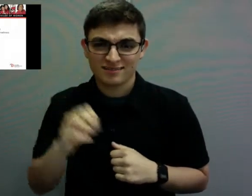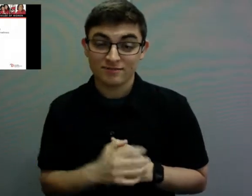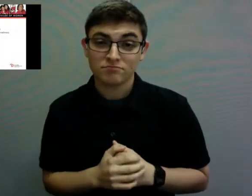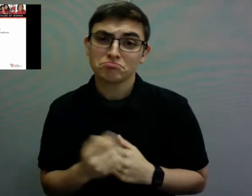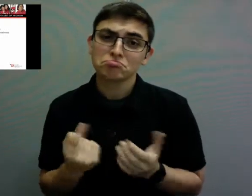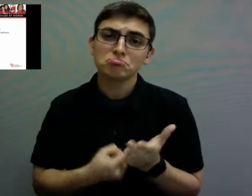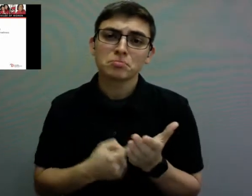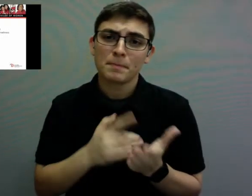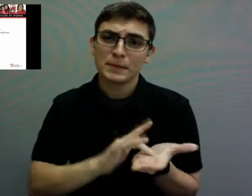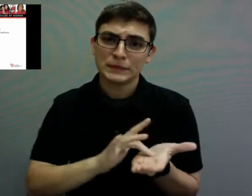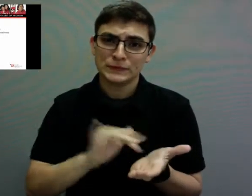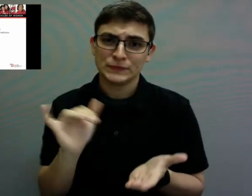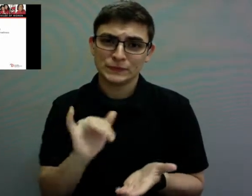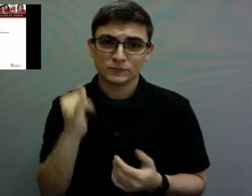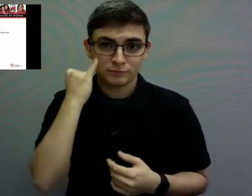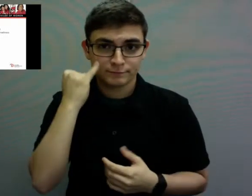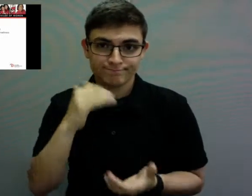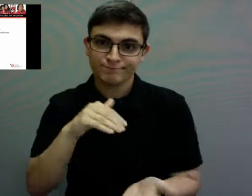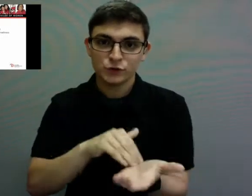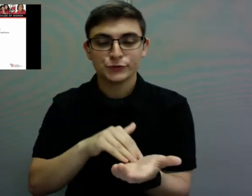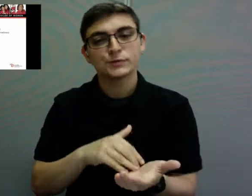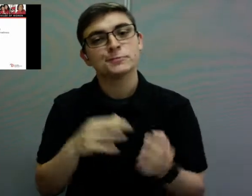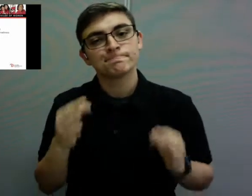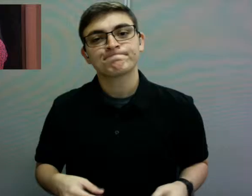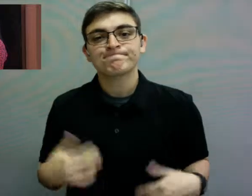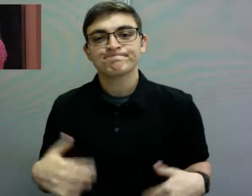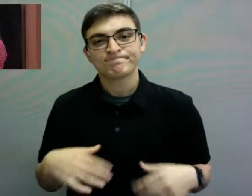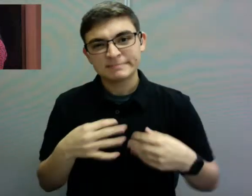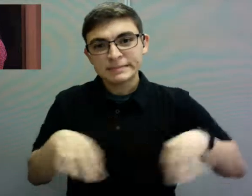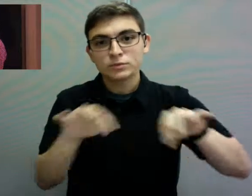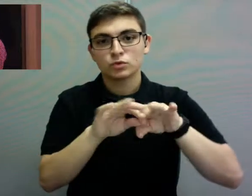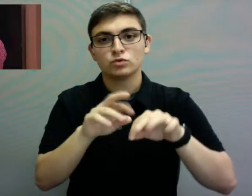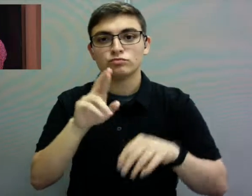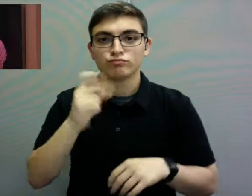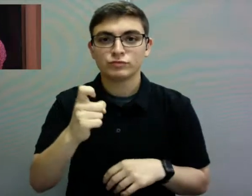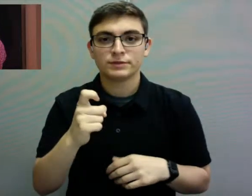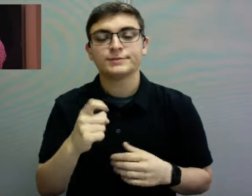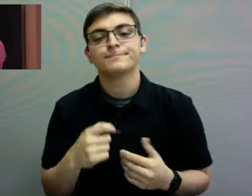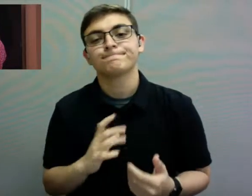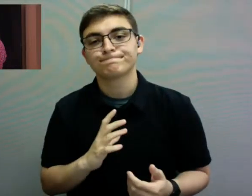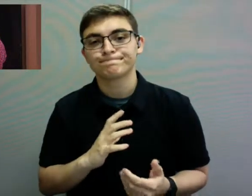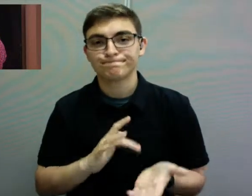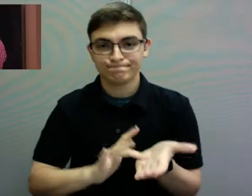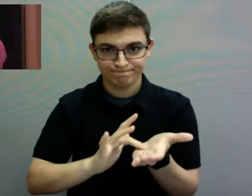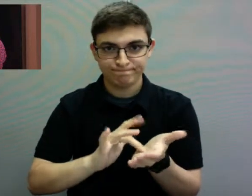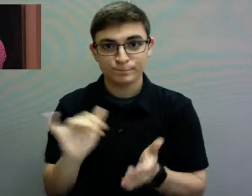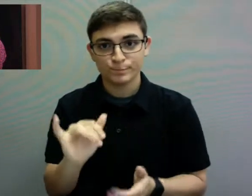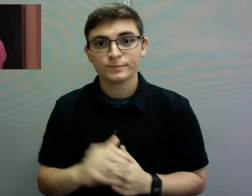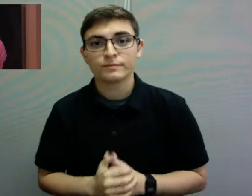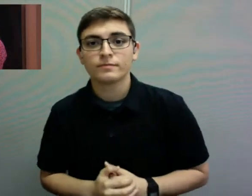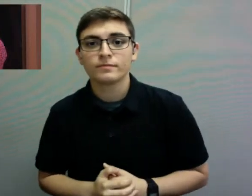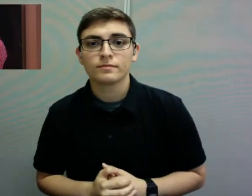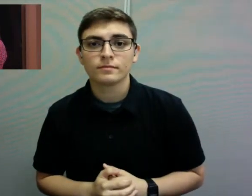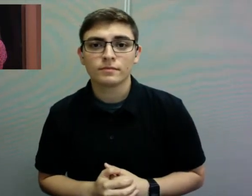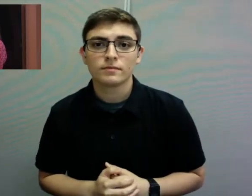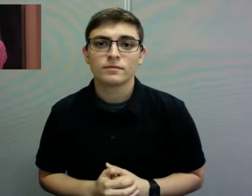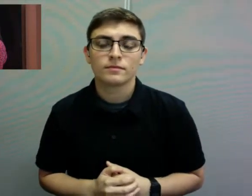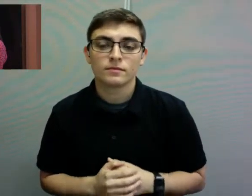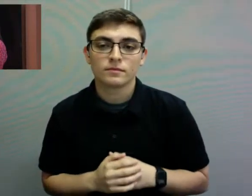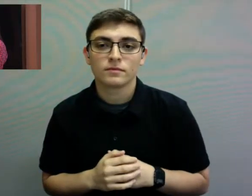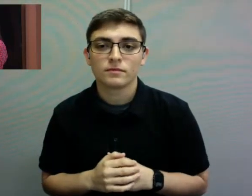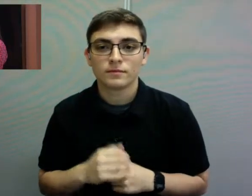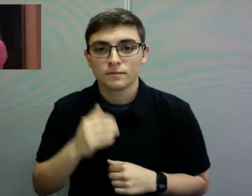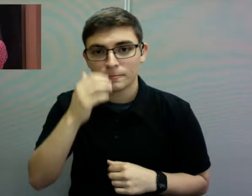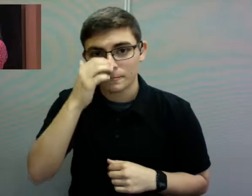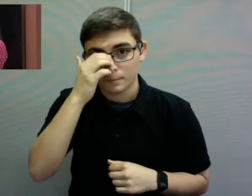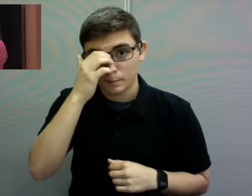and sometimes medication if prescribed by a doctor. So sometimes, you know, the biggest thing you can do is, and we'll talk